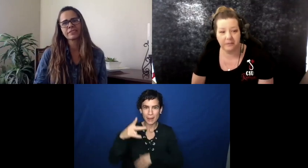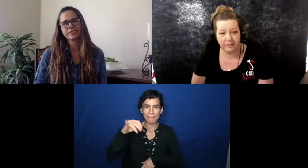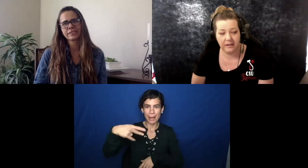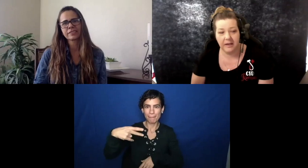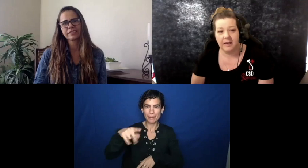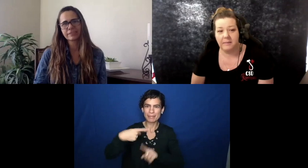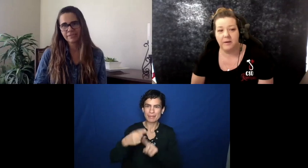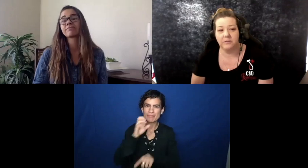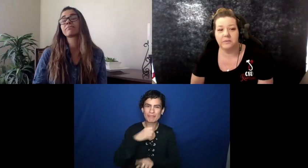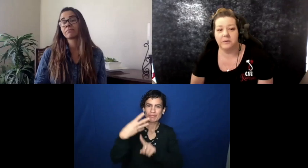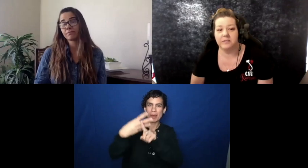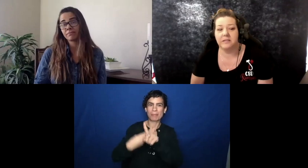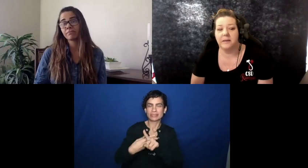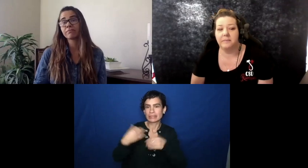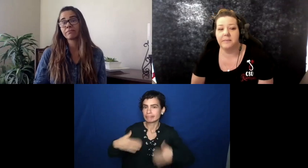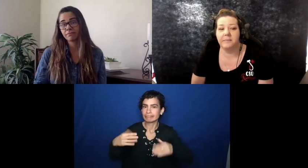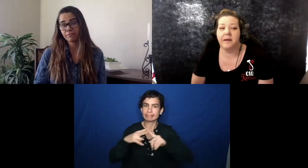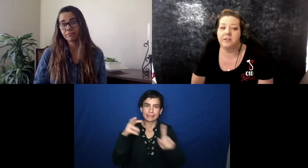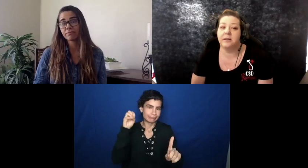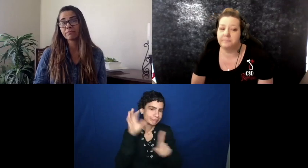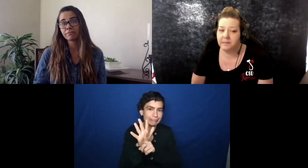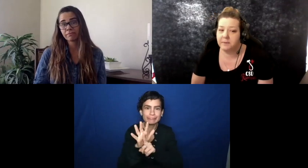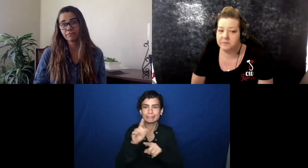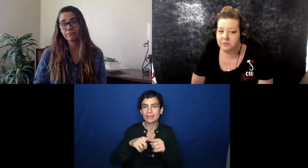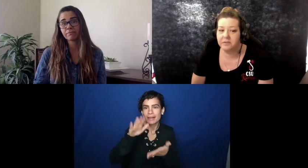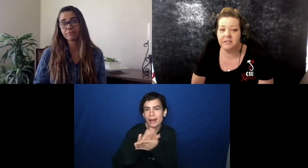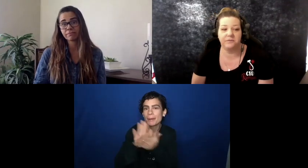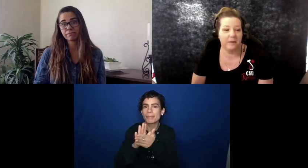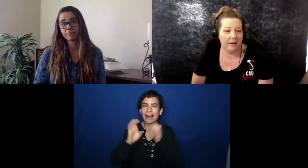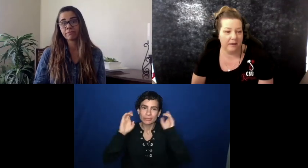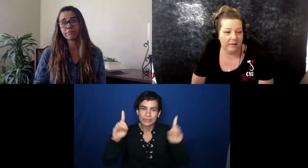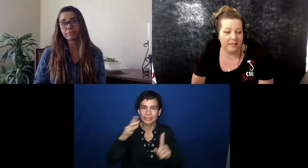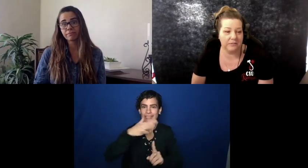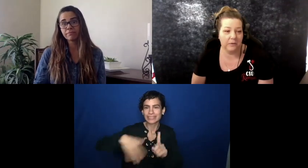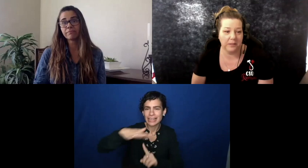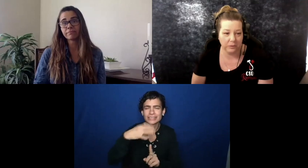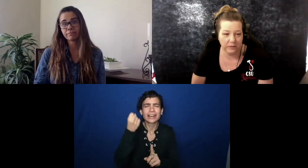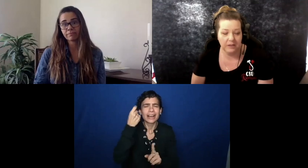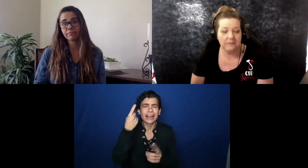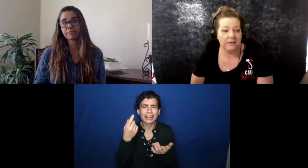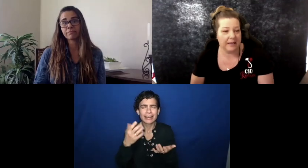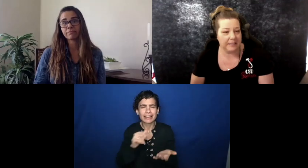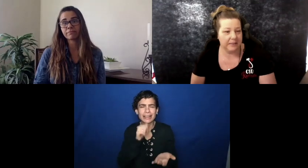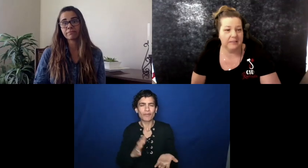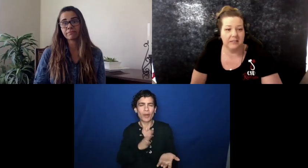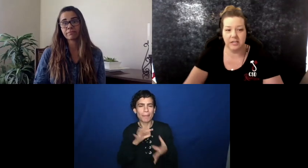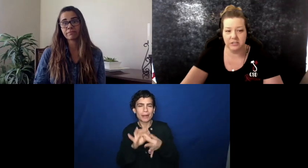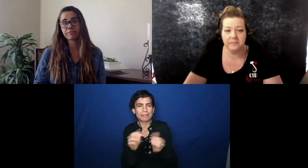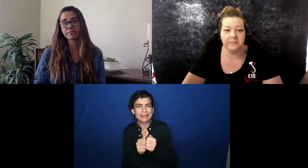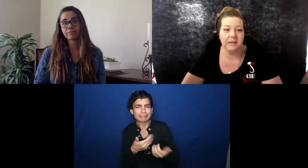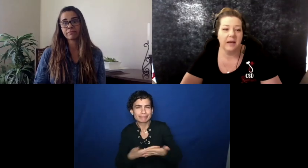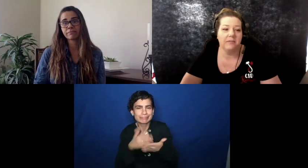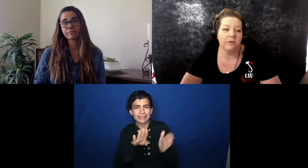birth, my oldest one was PIP, starting as a PIP student at the age of 4 months old for academics and